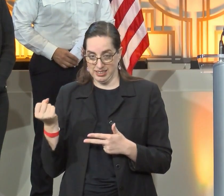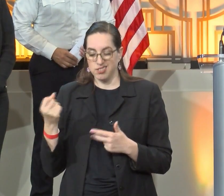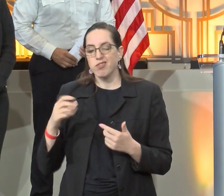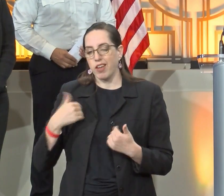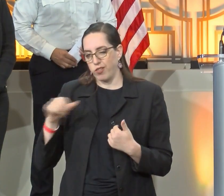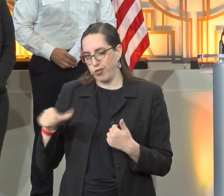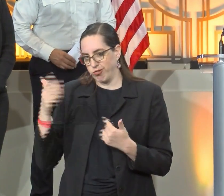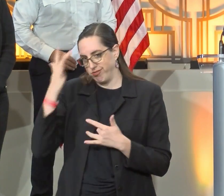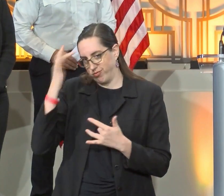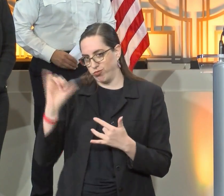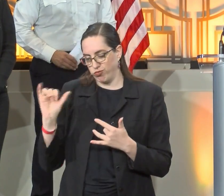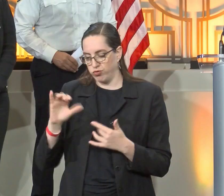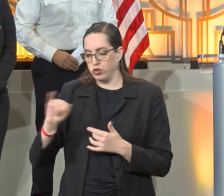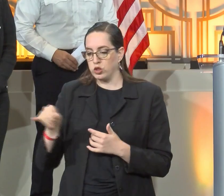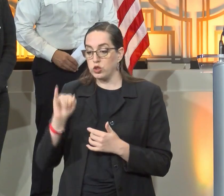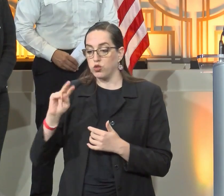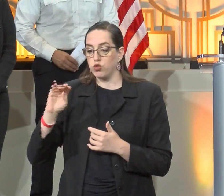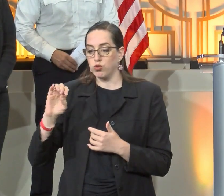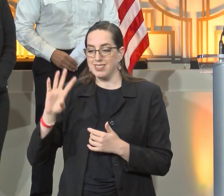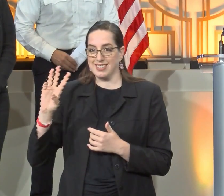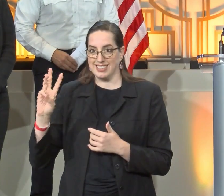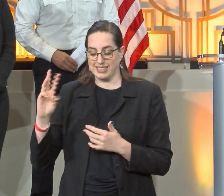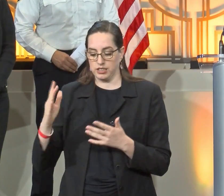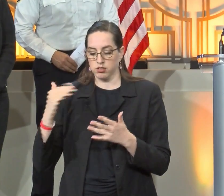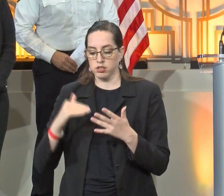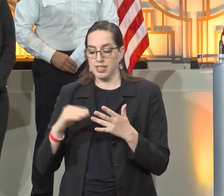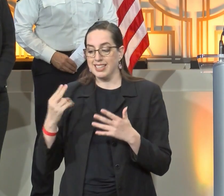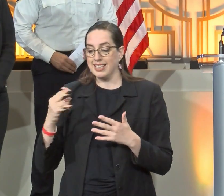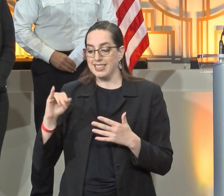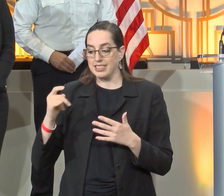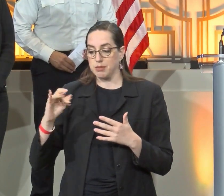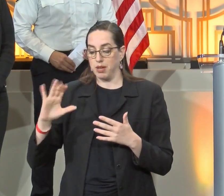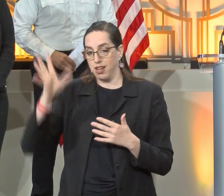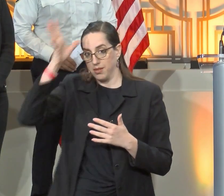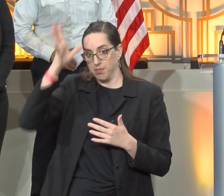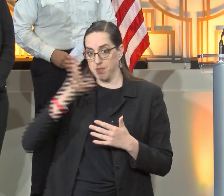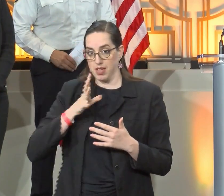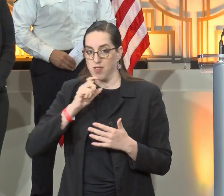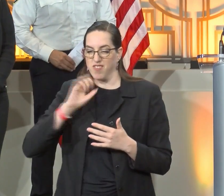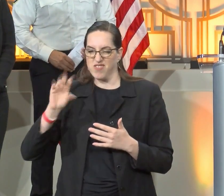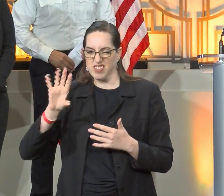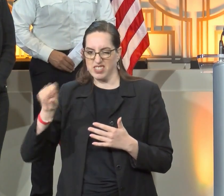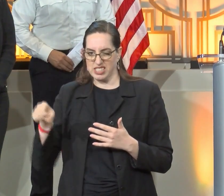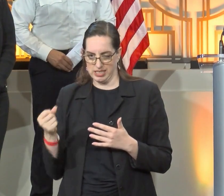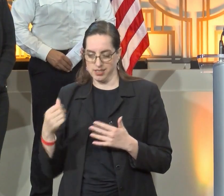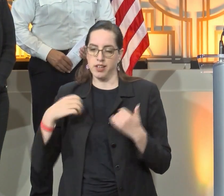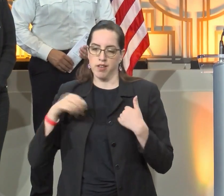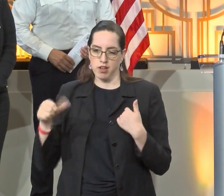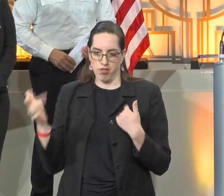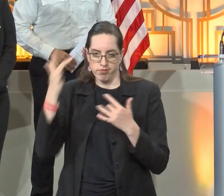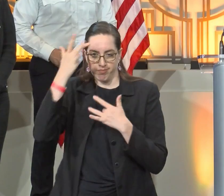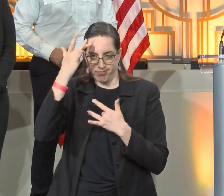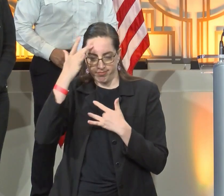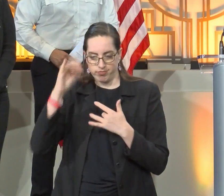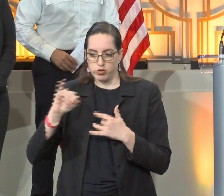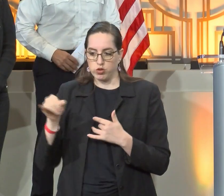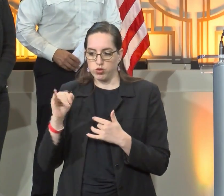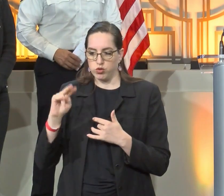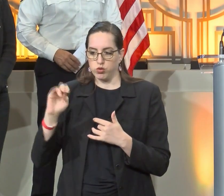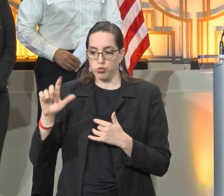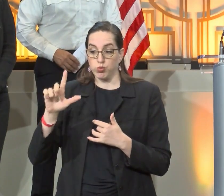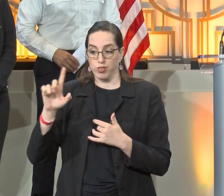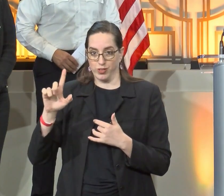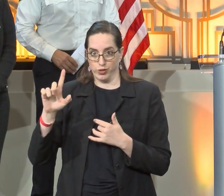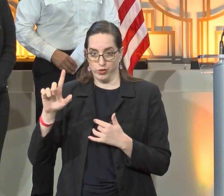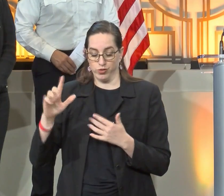health conditions, June the 6th. A Hispanic male in his 50s, underlying health conditions, June the